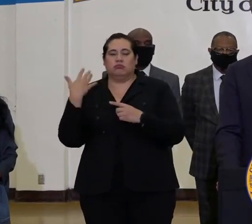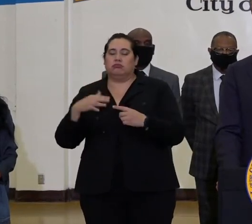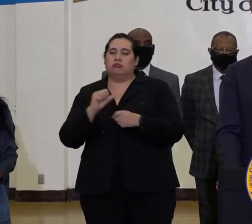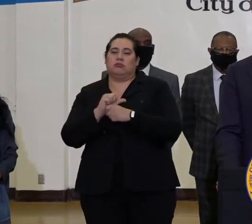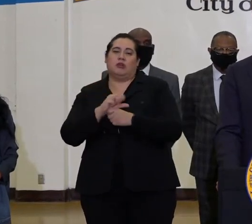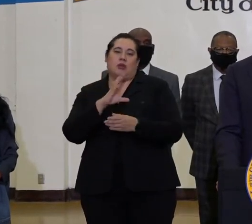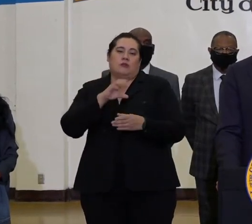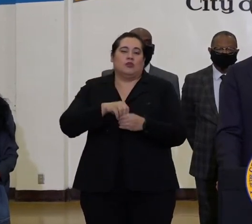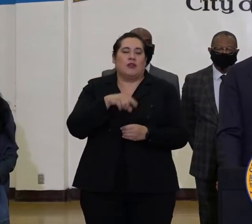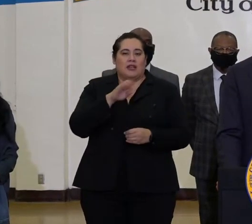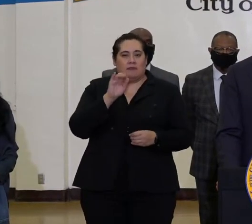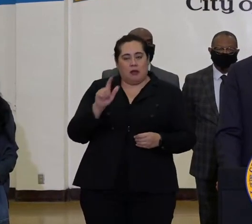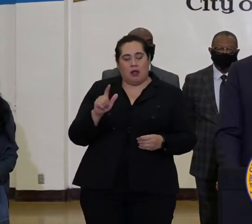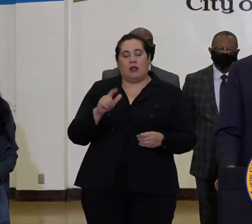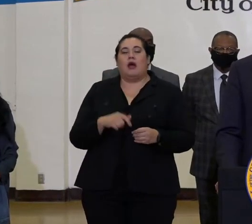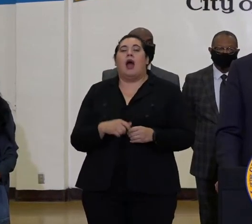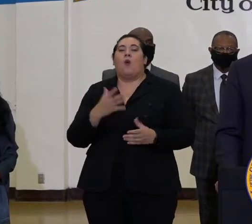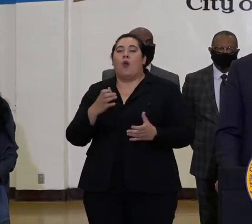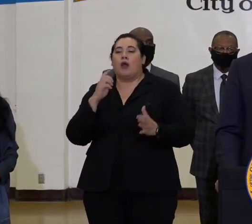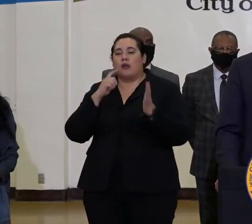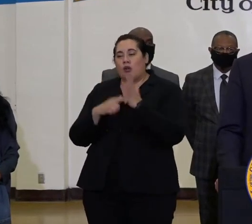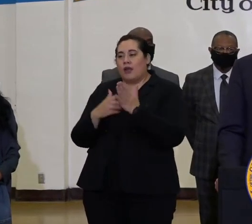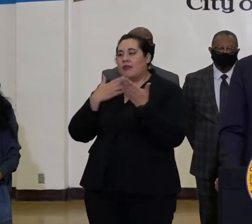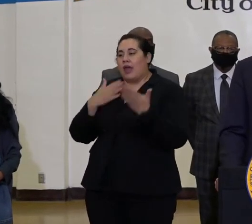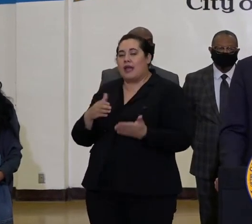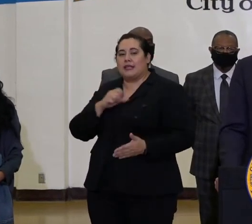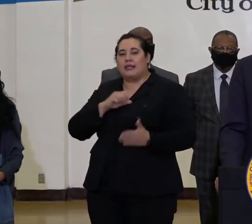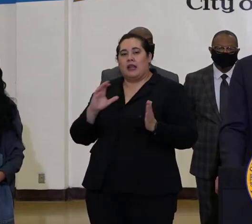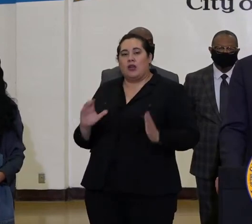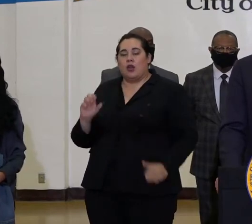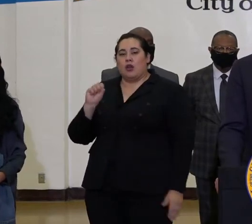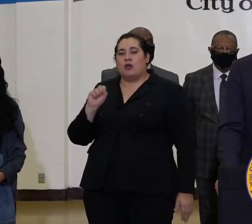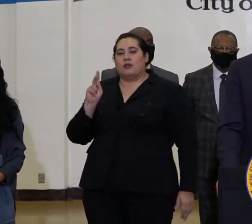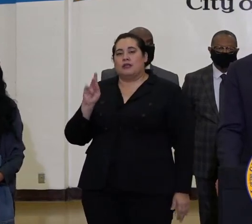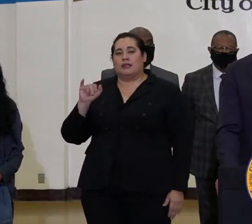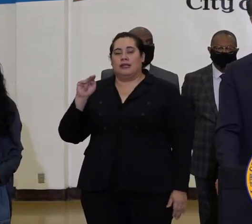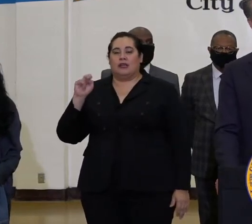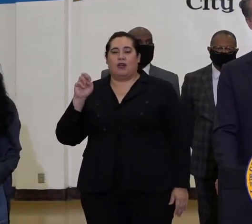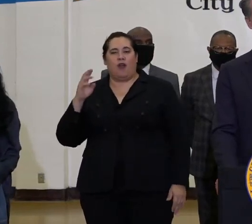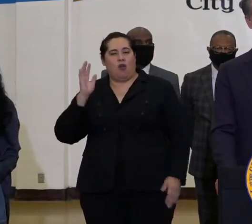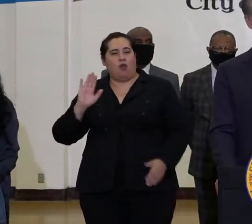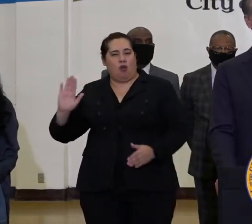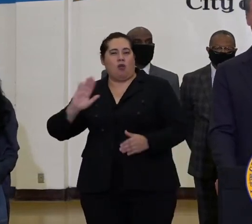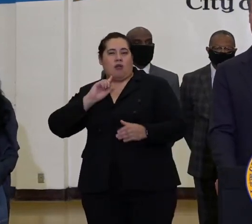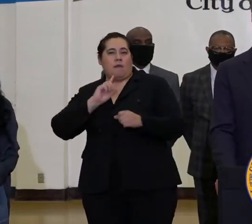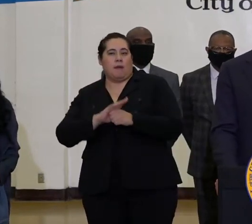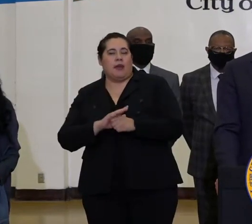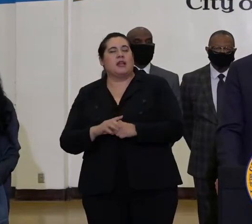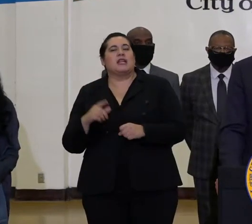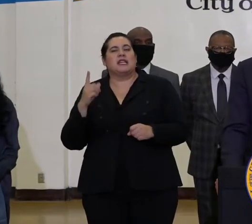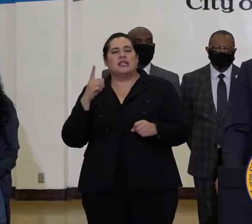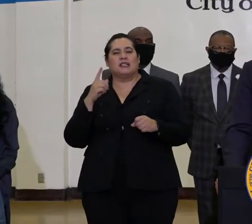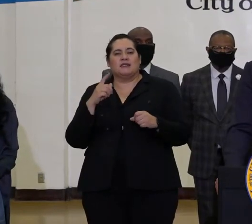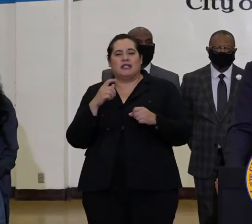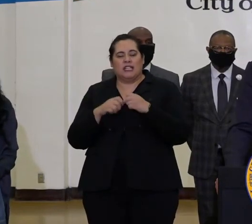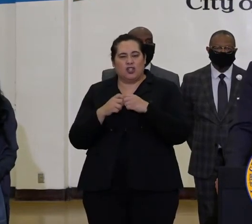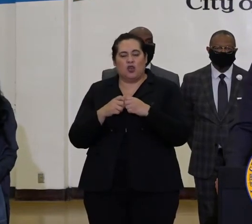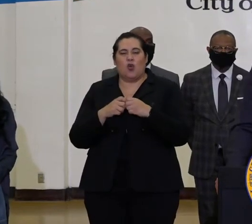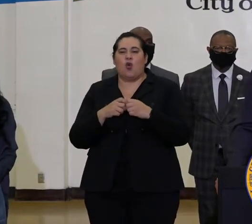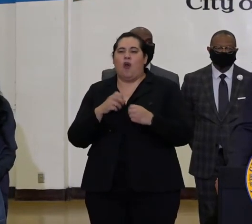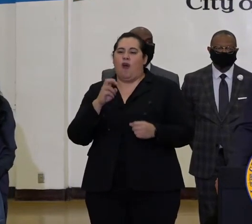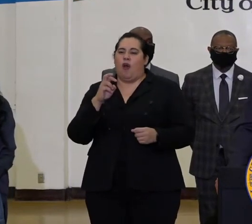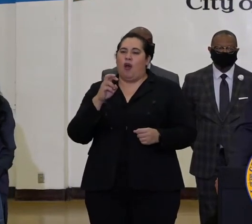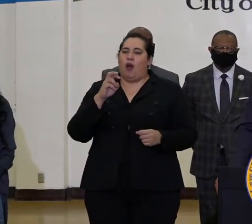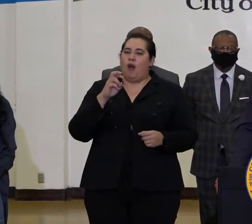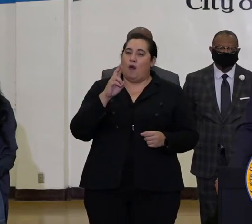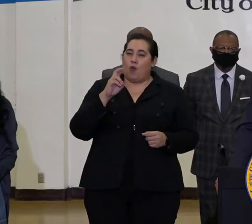contribution to this bill package. I want to acknowledge and thank Senator Skinner for her commitment. Issues of records has